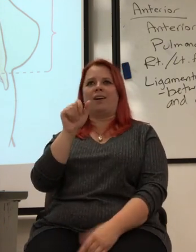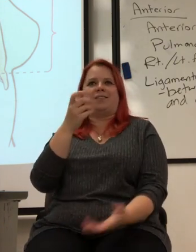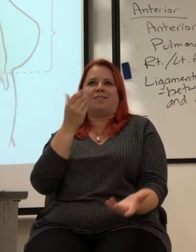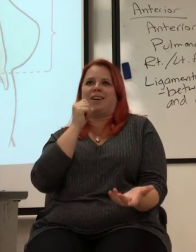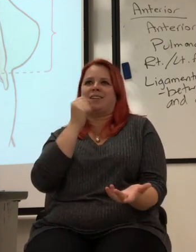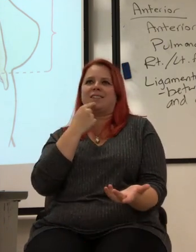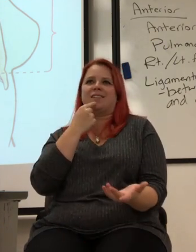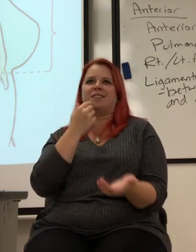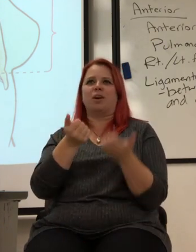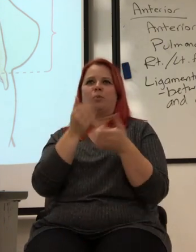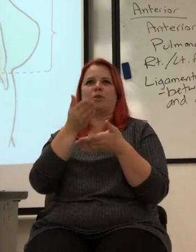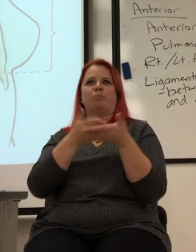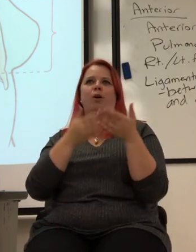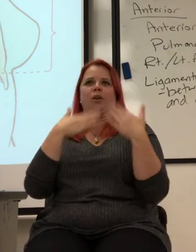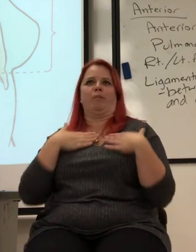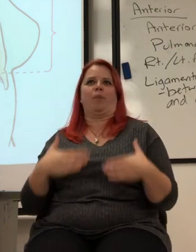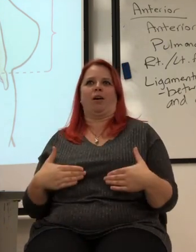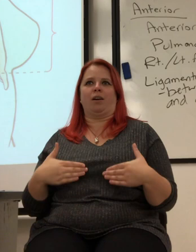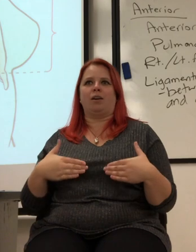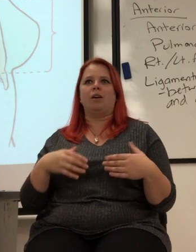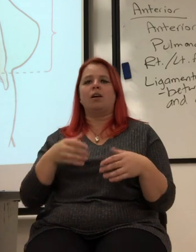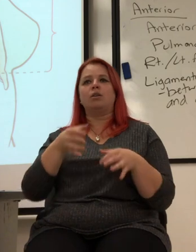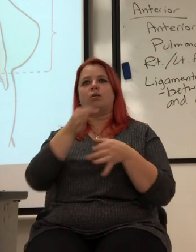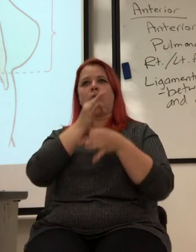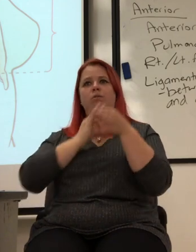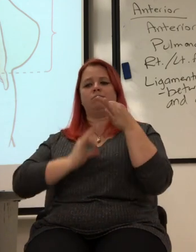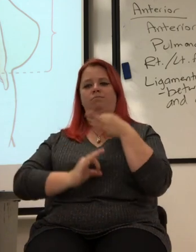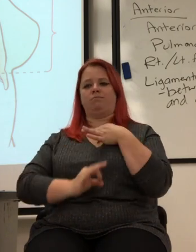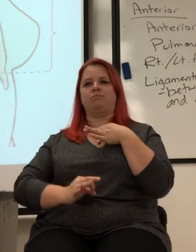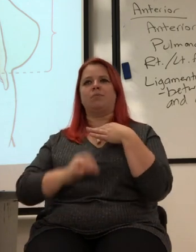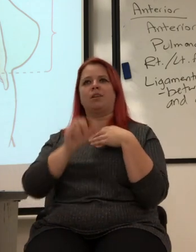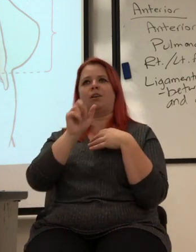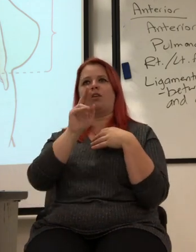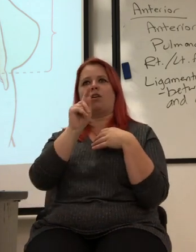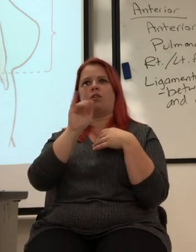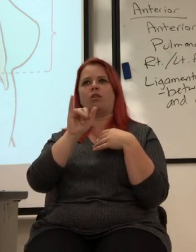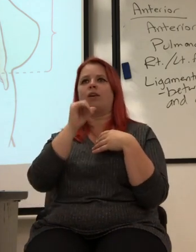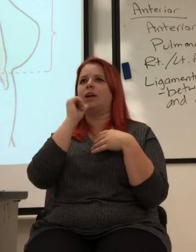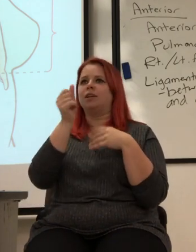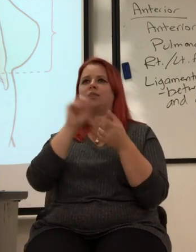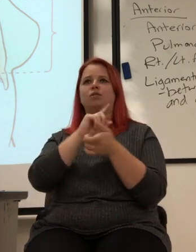doesn't change just the name to tell you where you are relative to the heart.